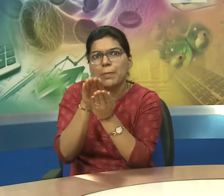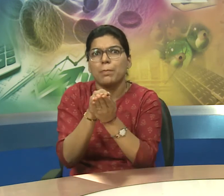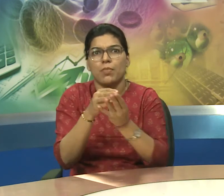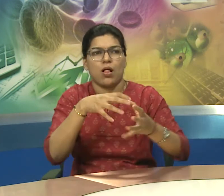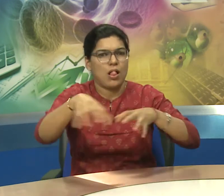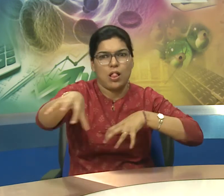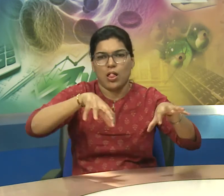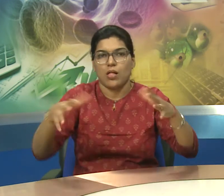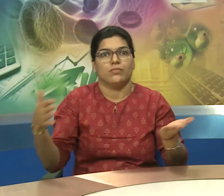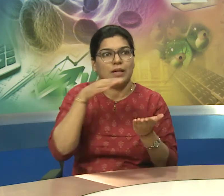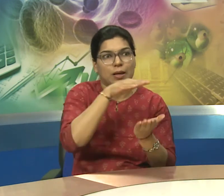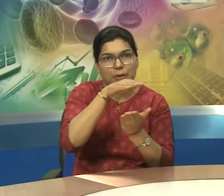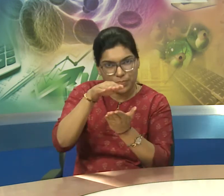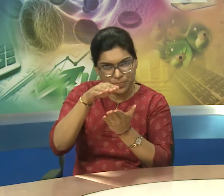storage of goods.